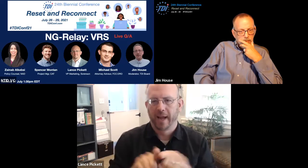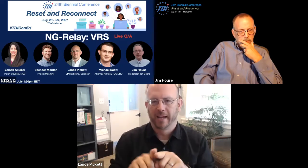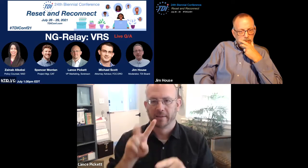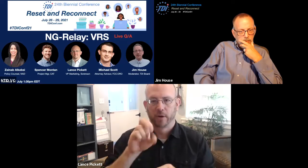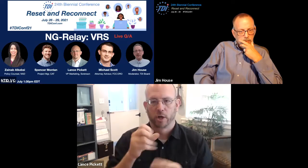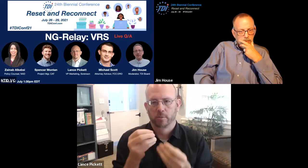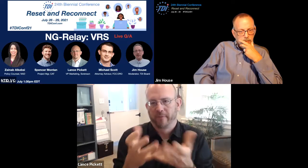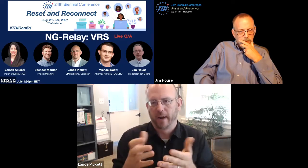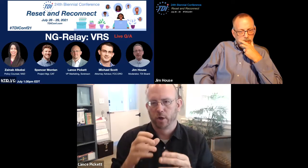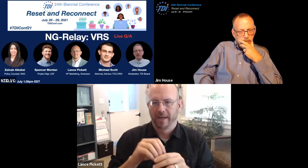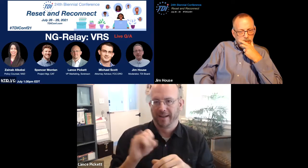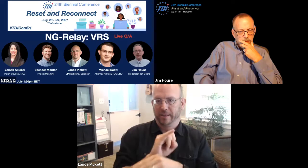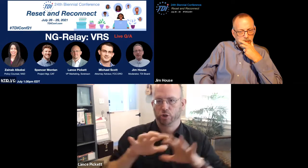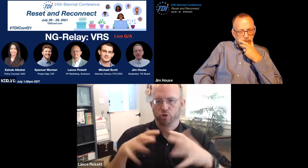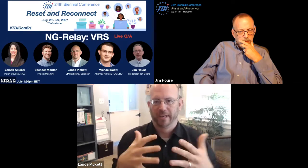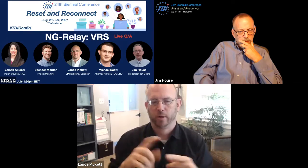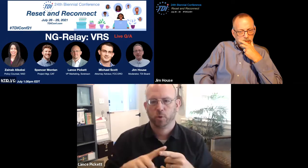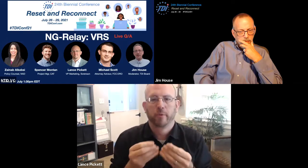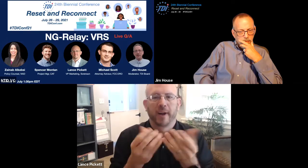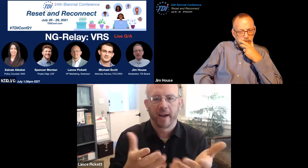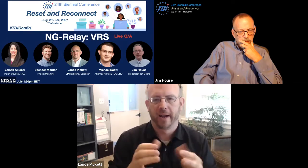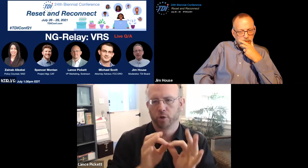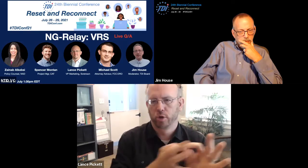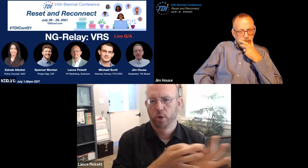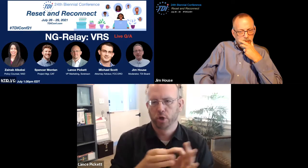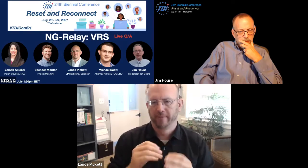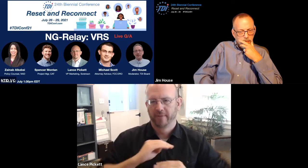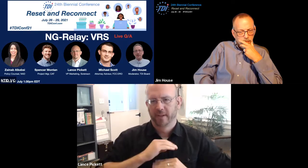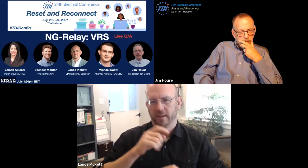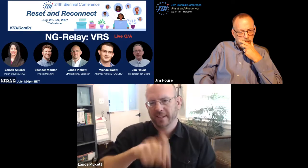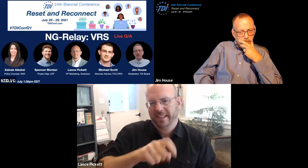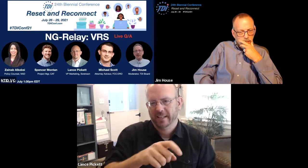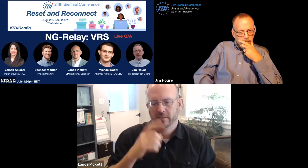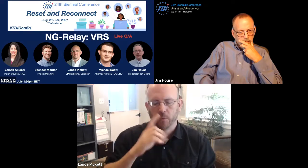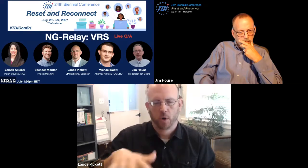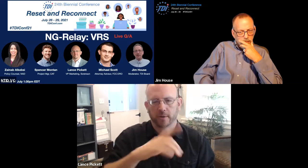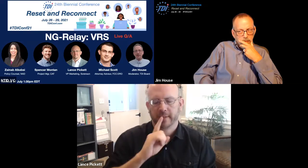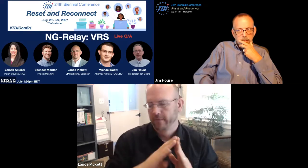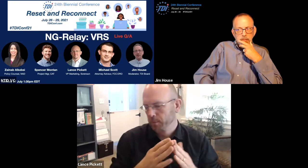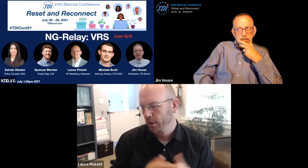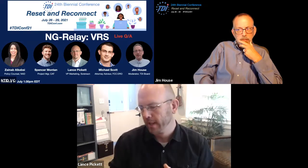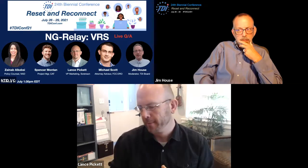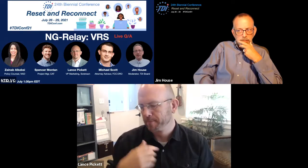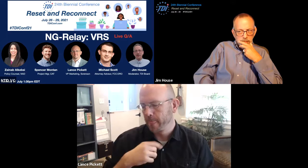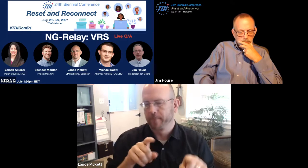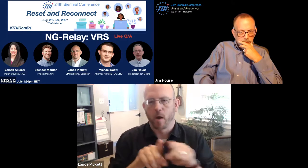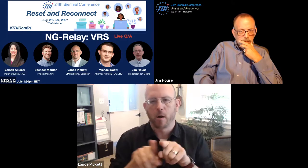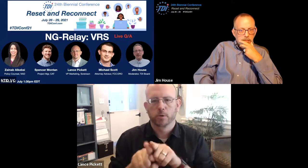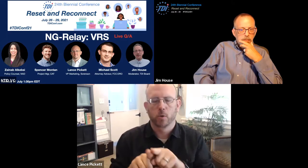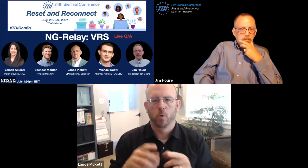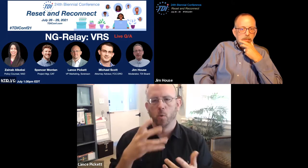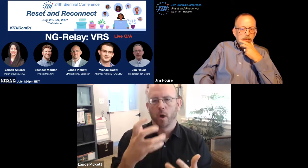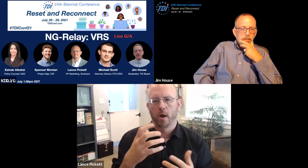to allow us to be very successful as a VRS provider in this industry, and to provide interpreting needs for the deaf and hard of hearing